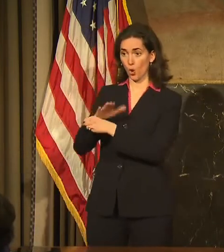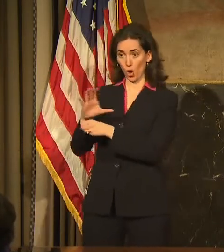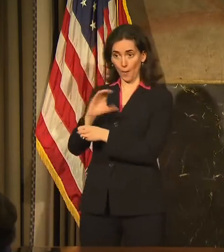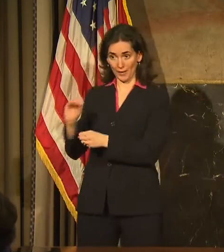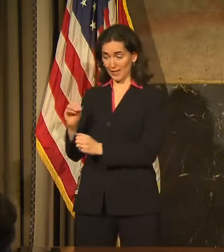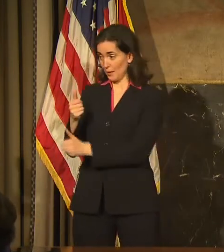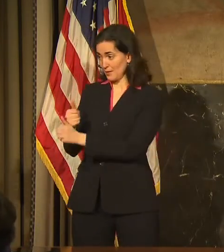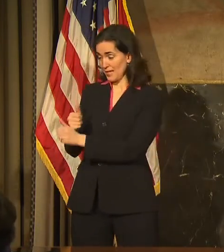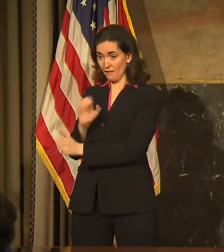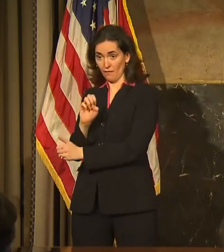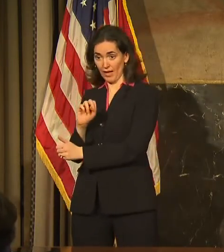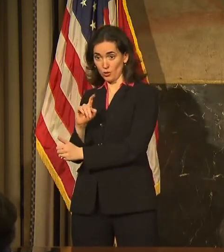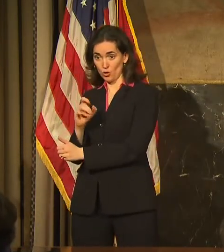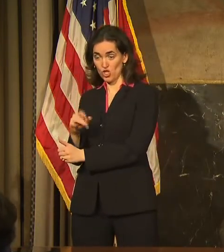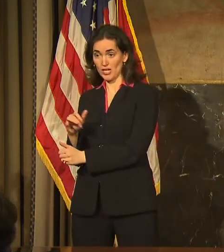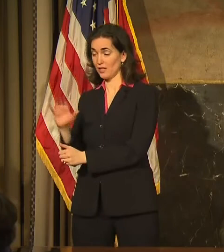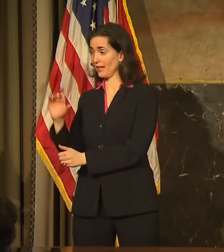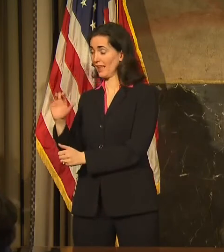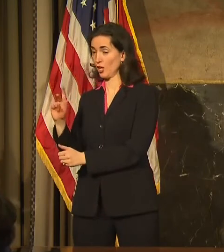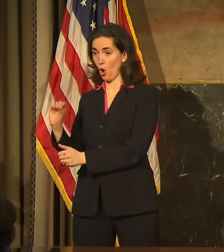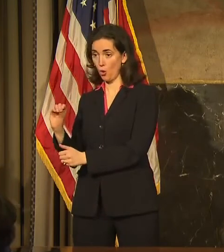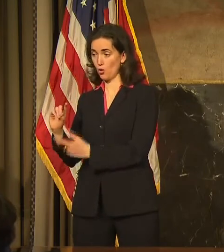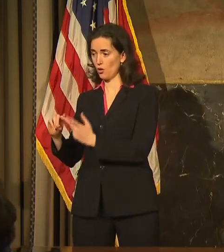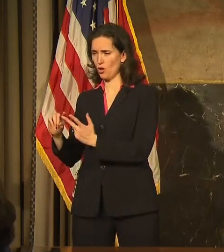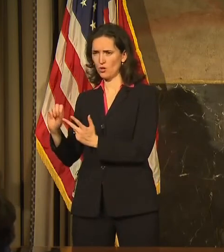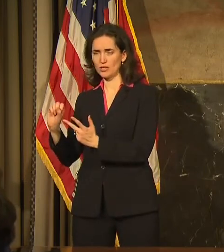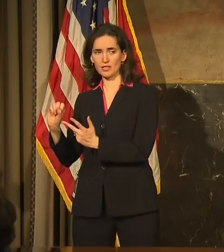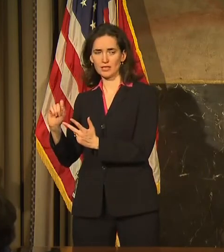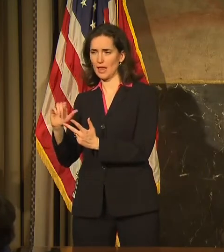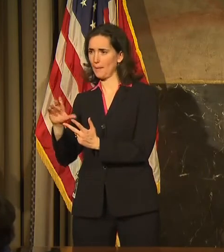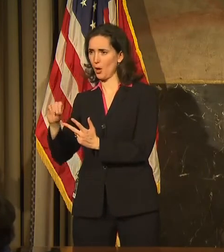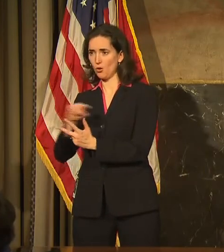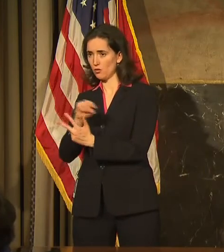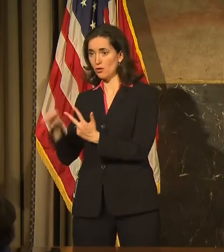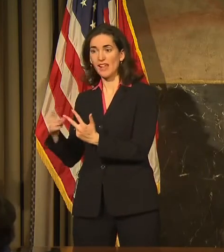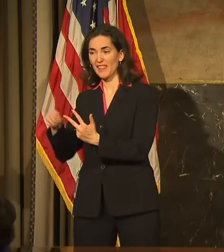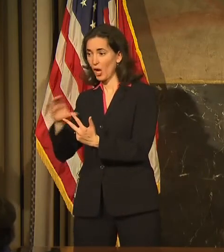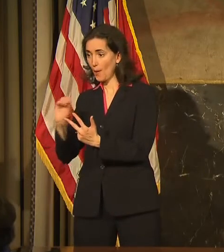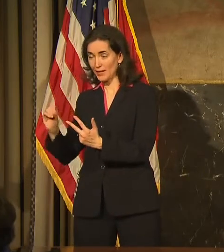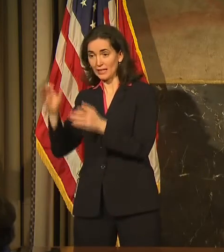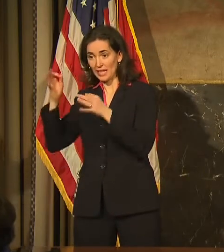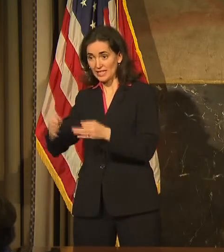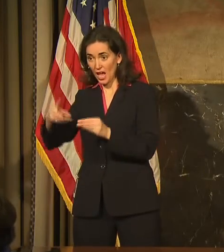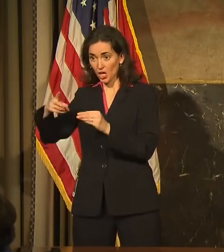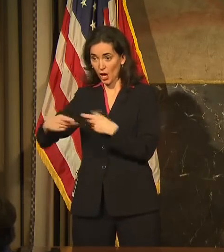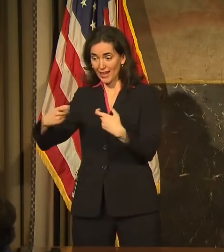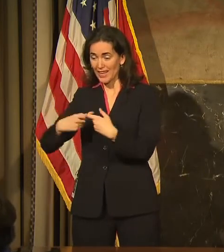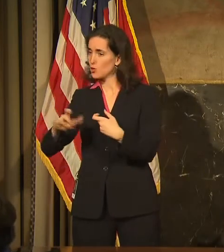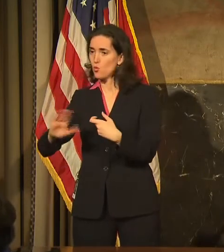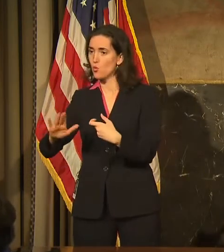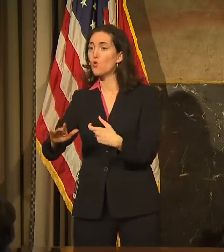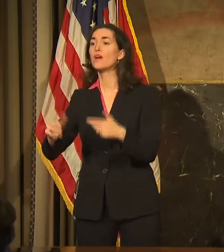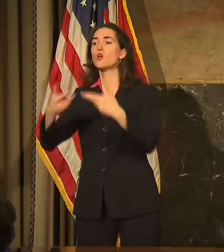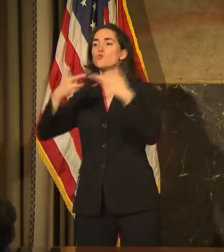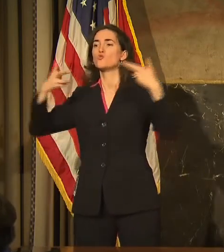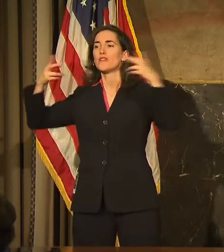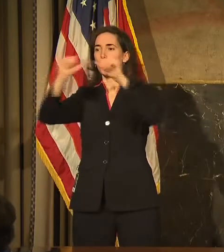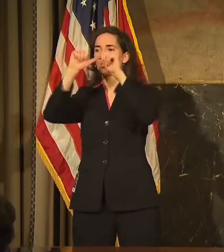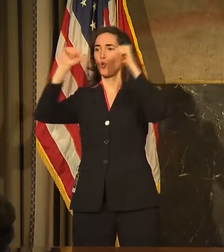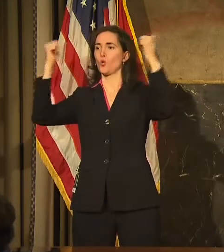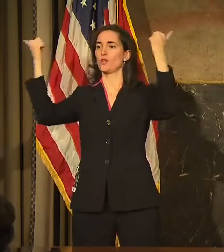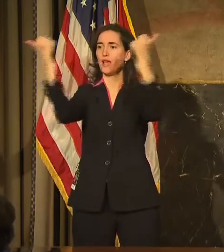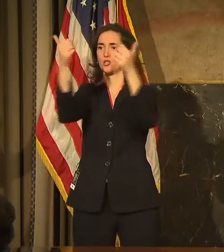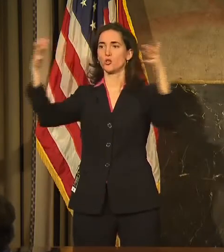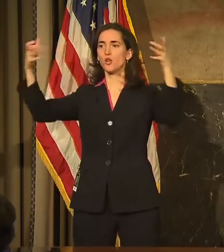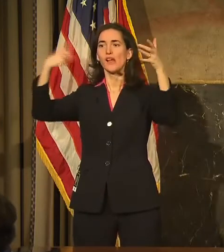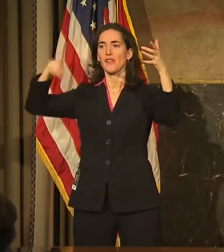companies like Entergy or CLECO or SWEPCO. They're all part of regional associations that have to take